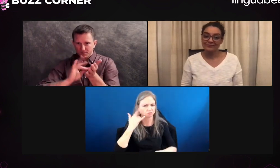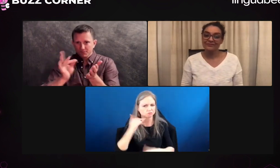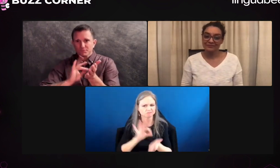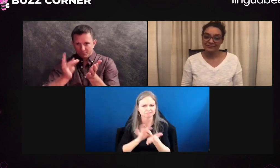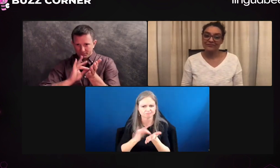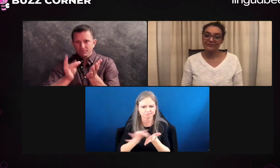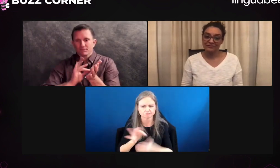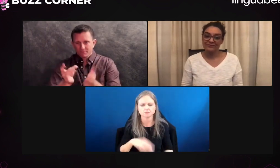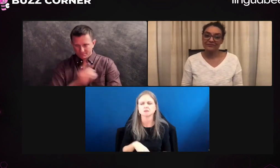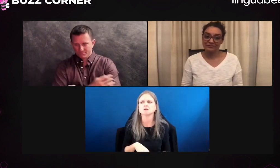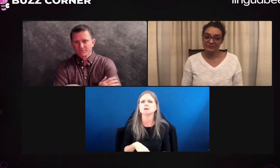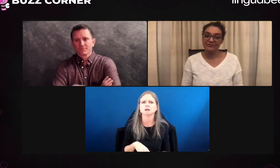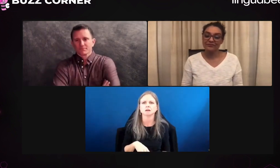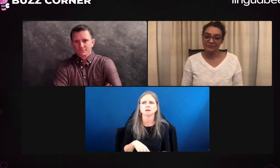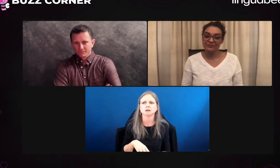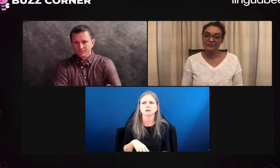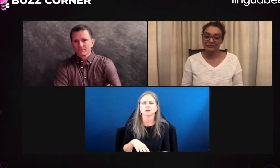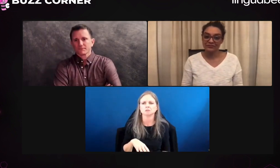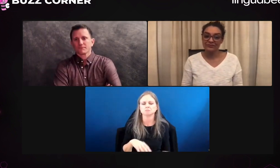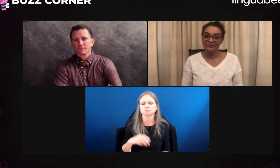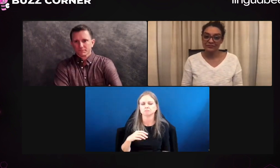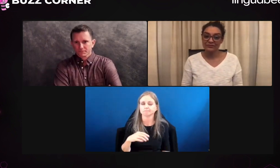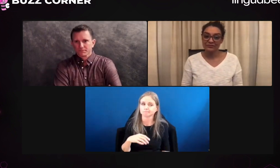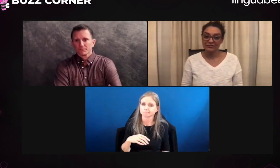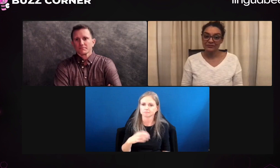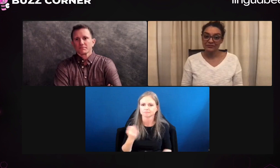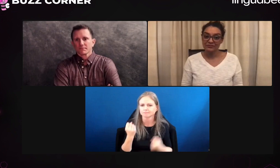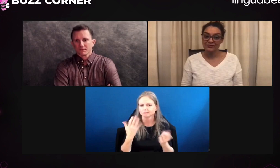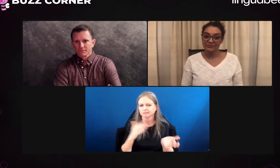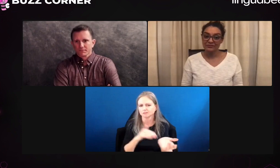a standard sign, but here in California, Medicaid.